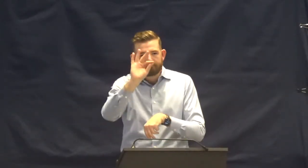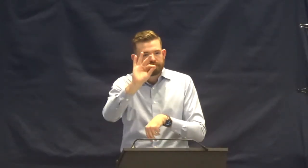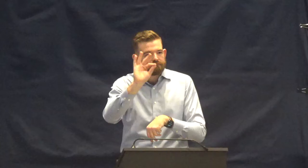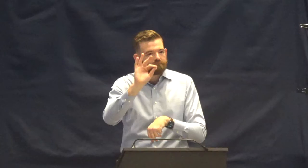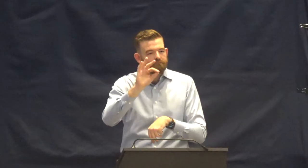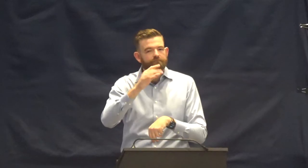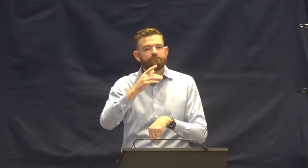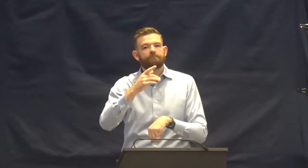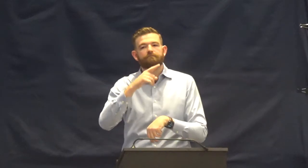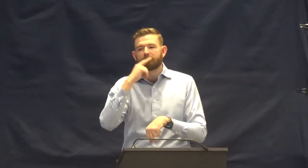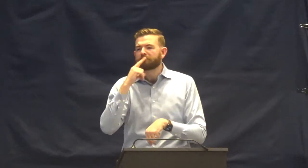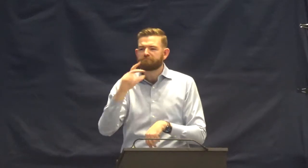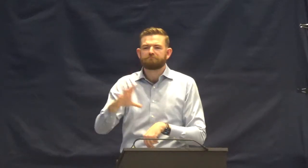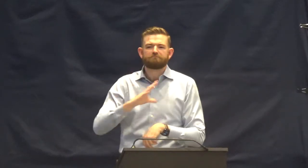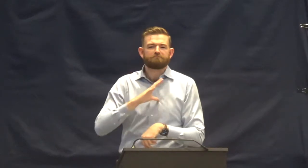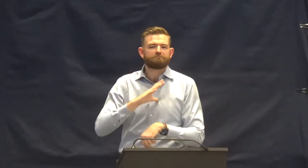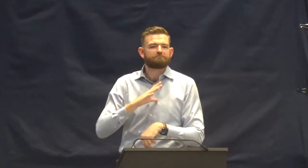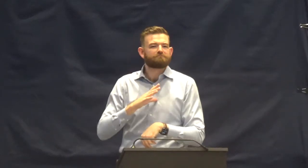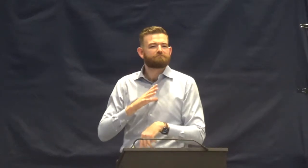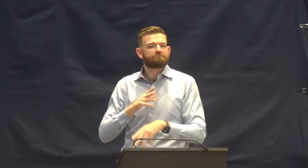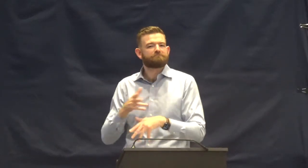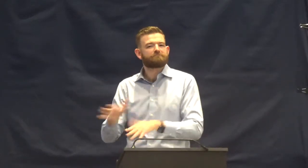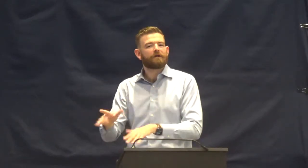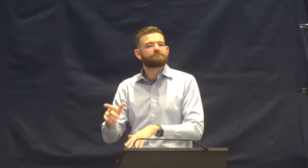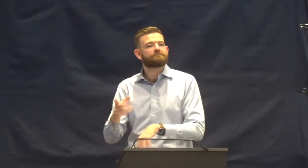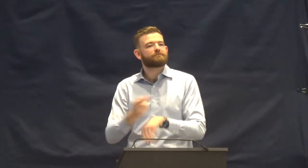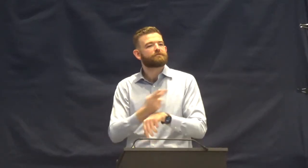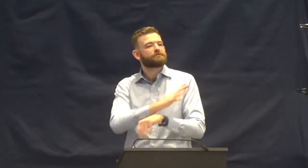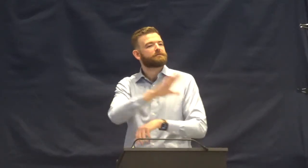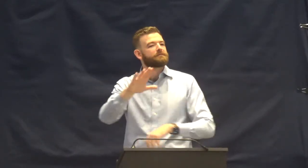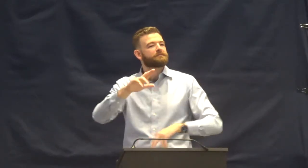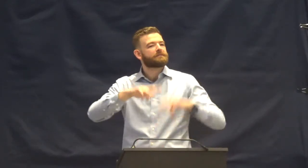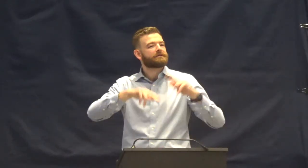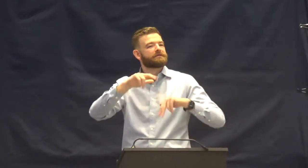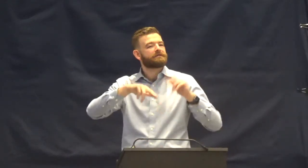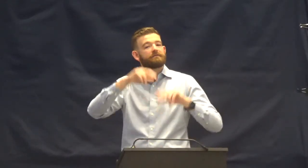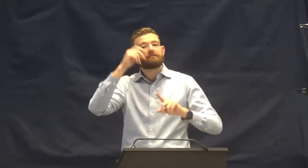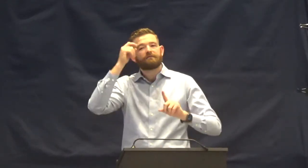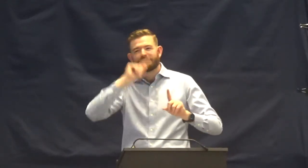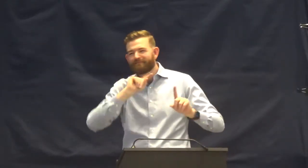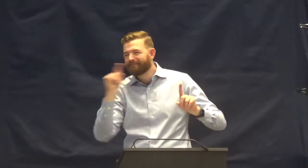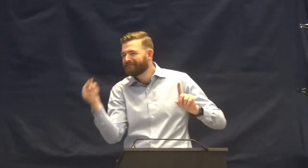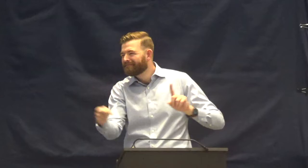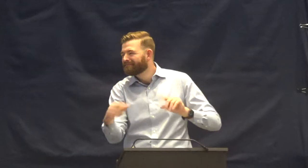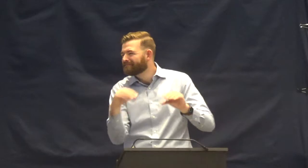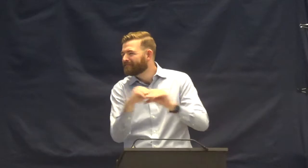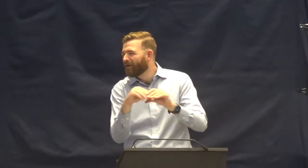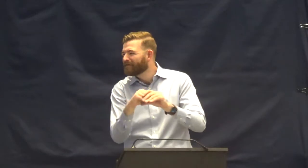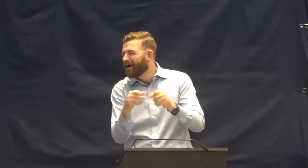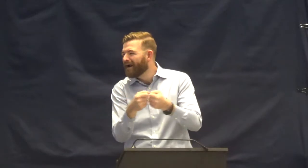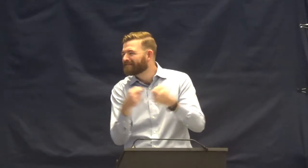of deaf churches and preachers, and it was fine if hearing people were there, you know. It was still